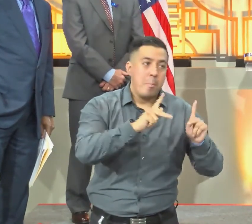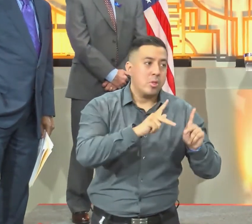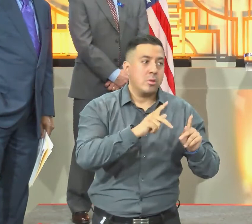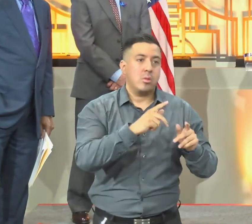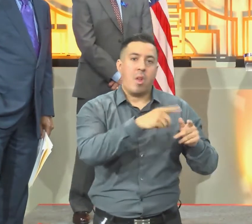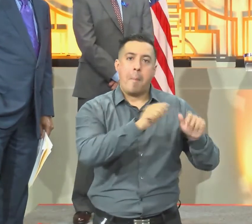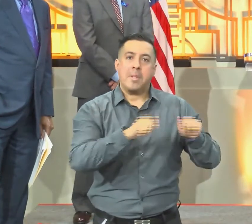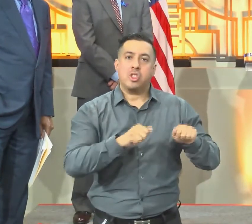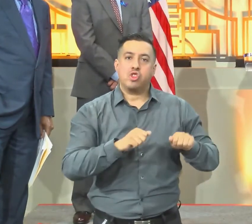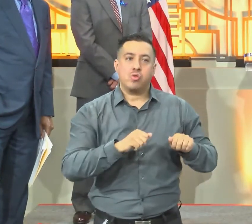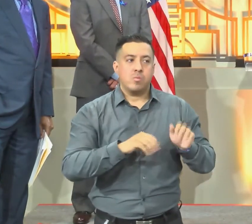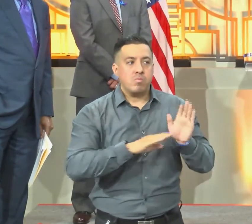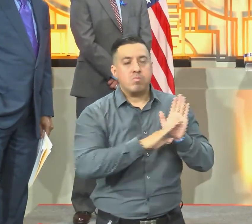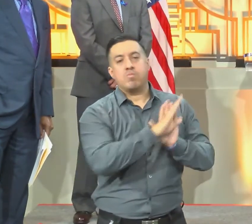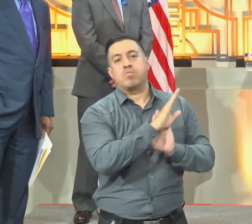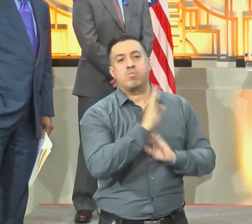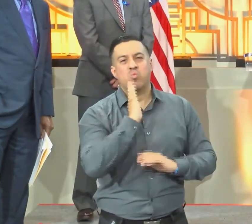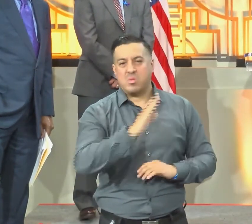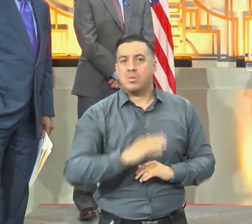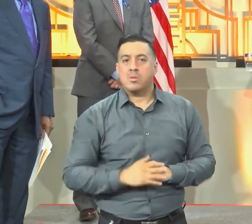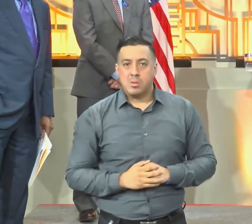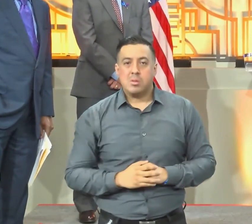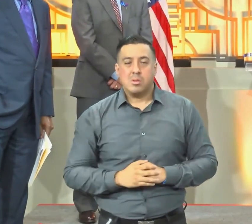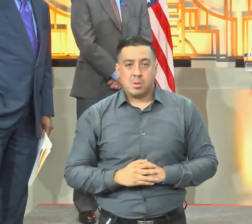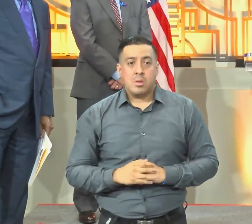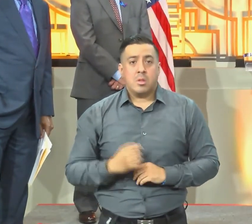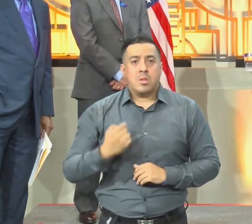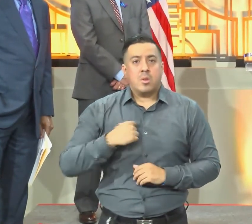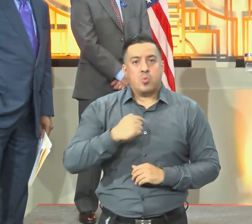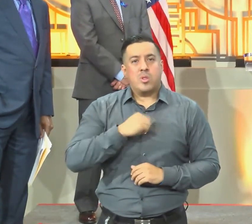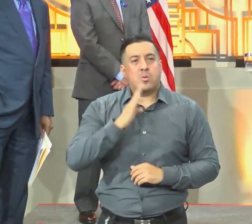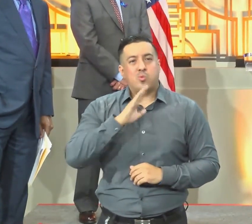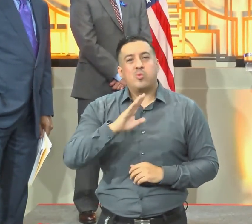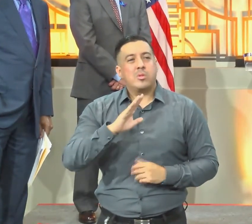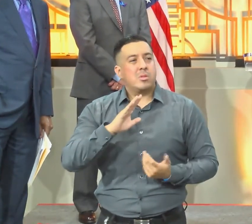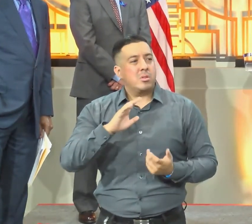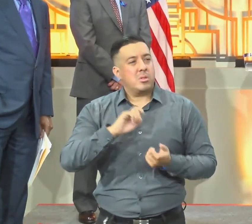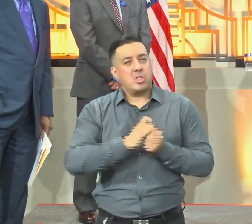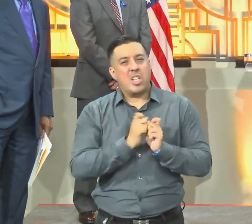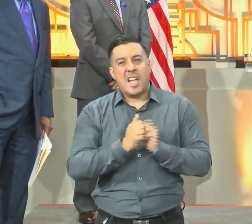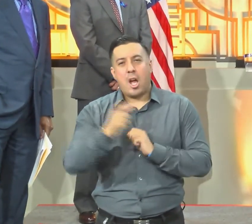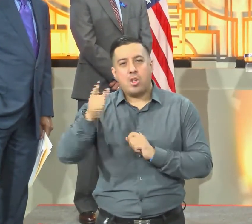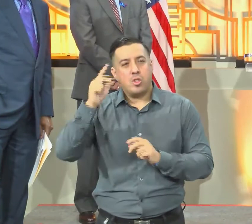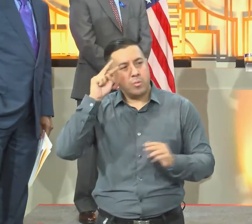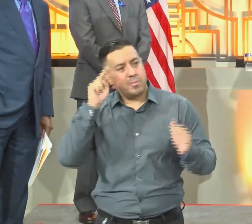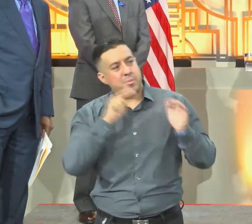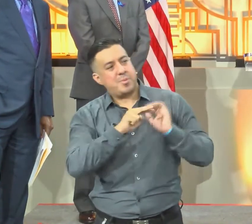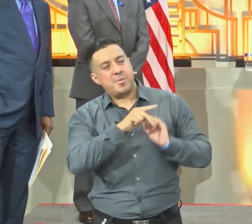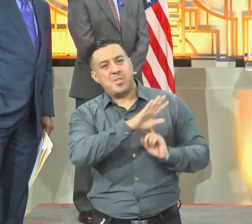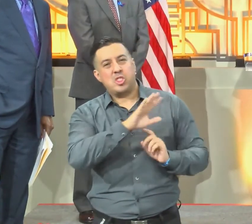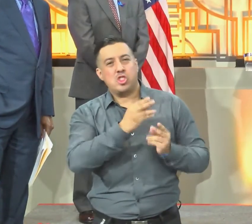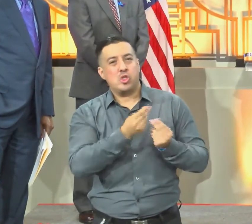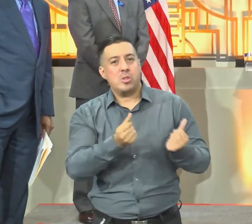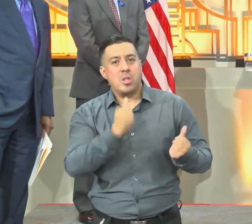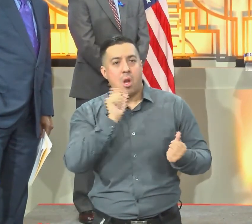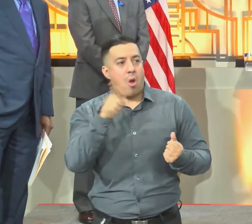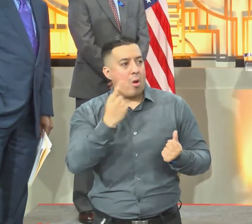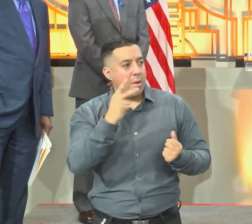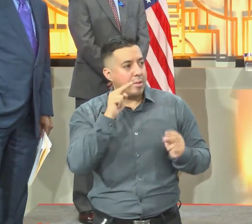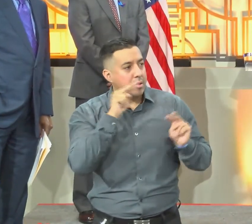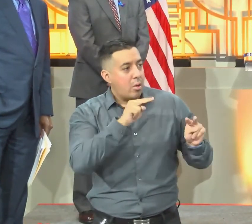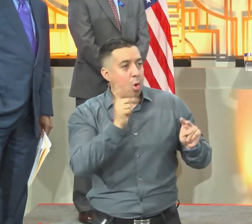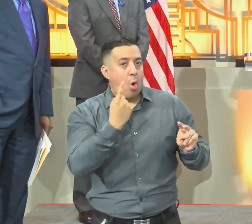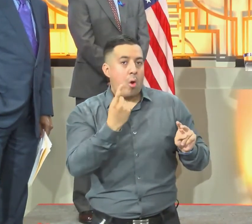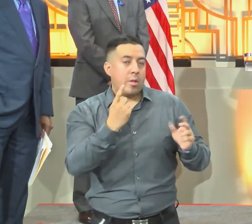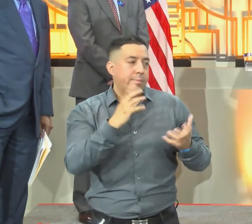potential. And it changes the way we think about the solutions. Instead of just thinking in terms of crisis